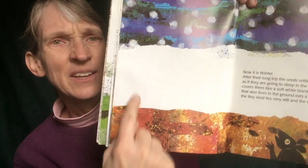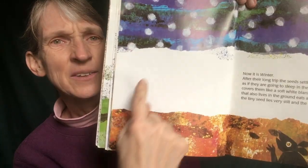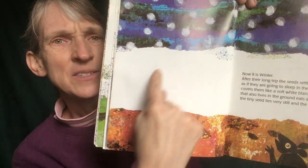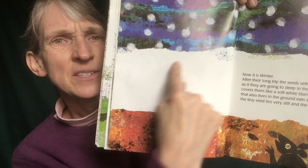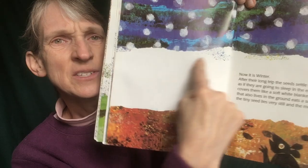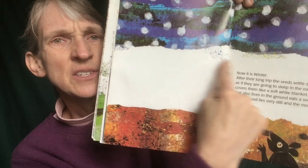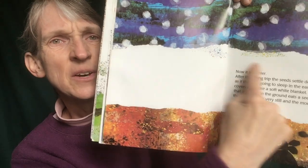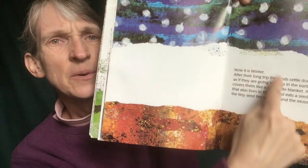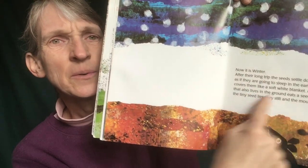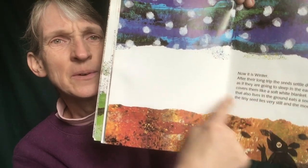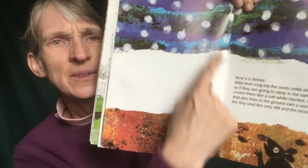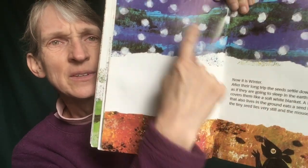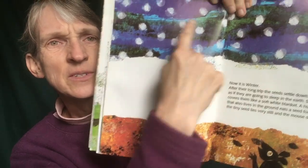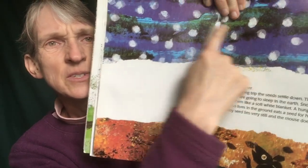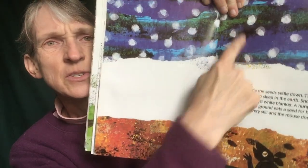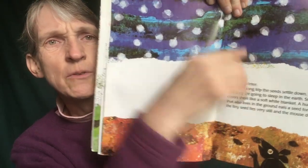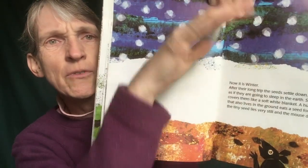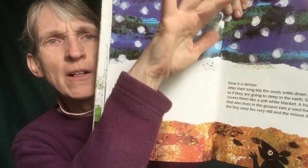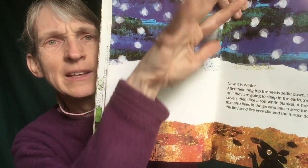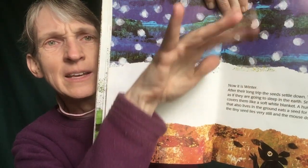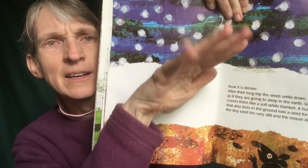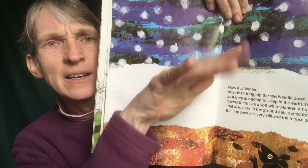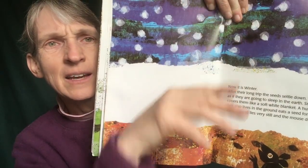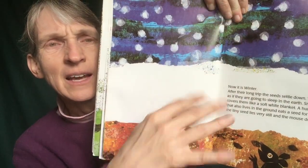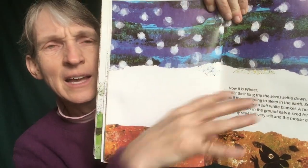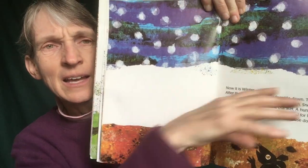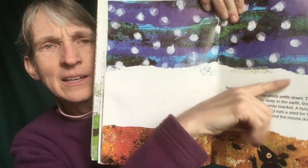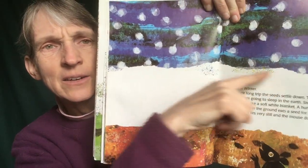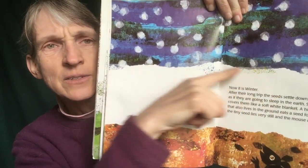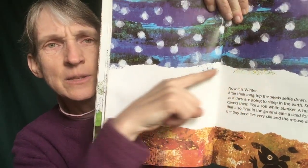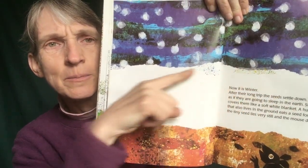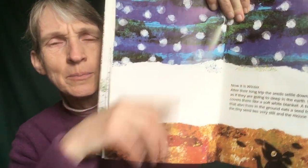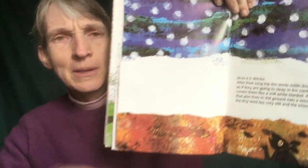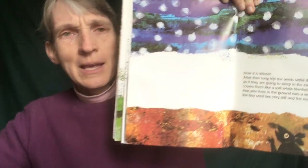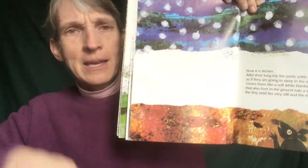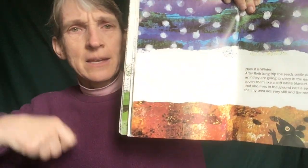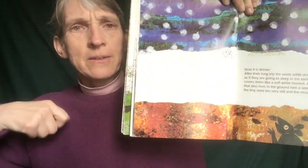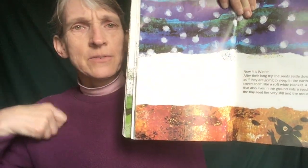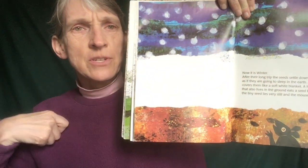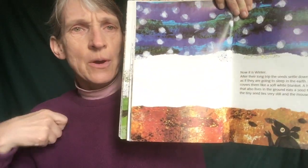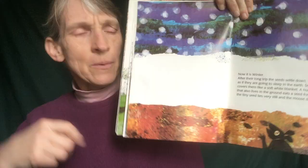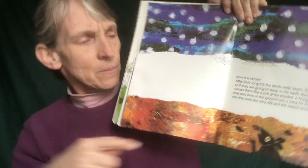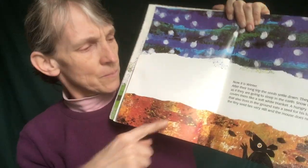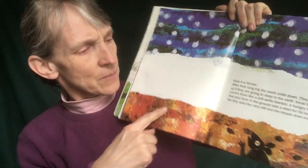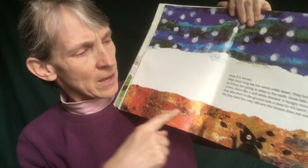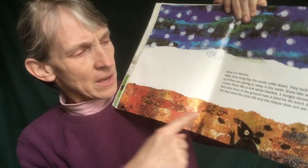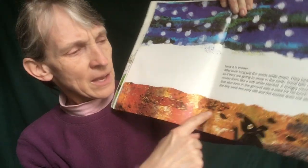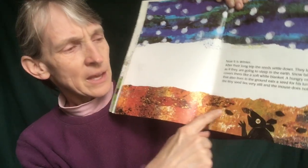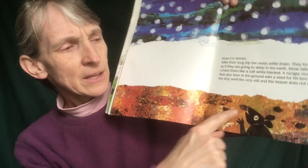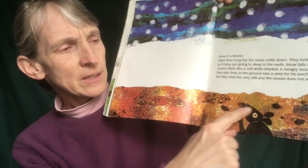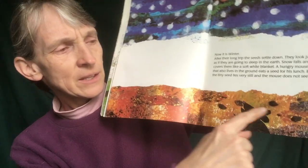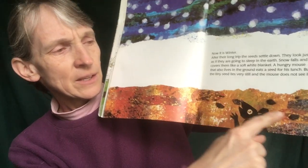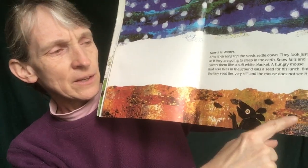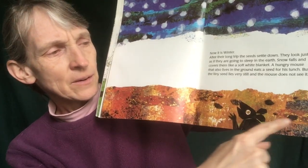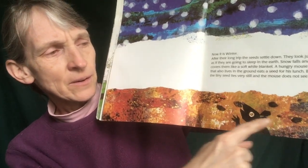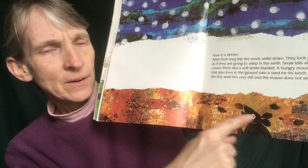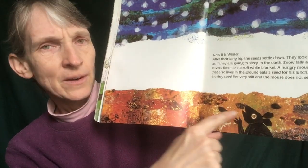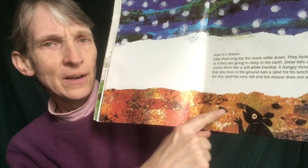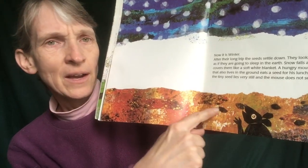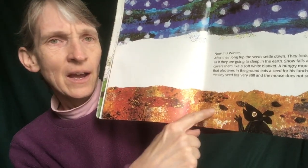Here's the snow. There's the snow falling. And here's the blanket of snow. And here